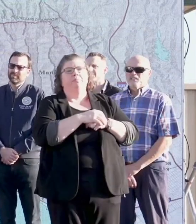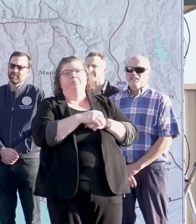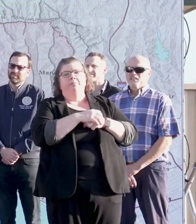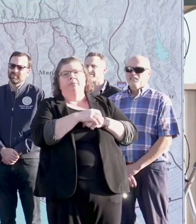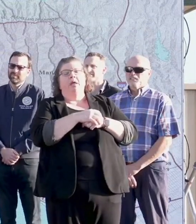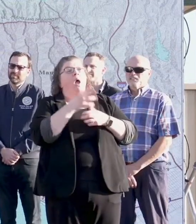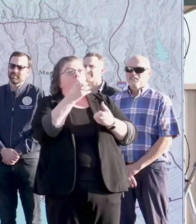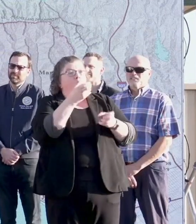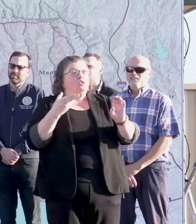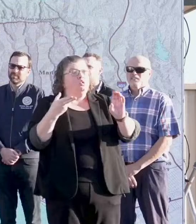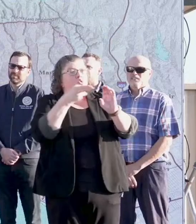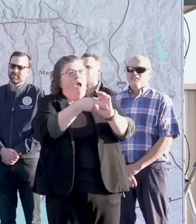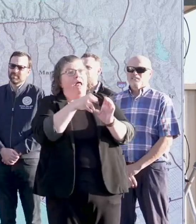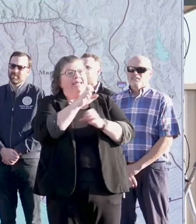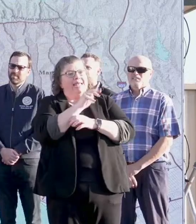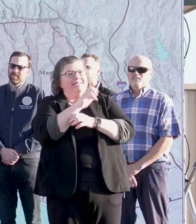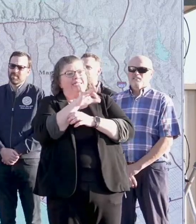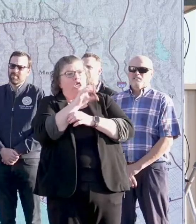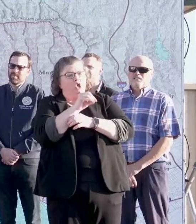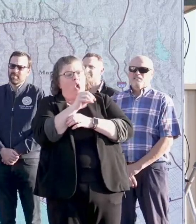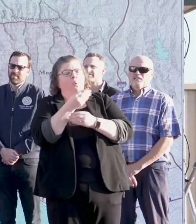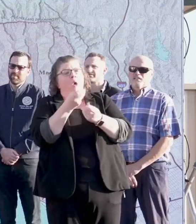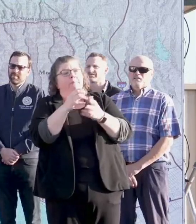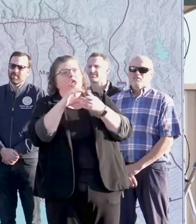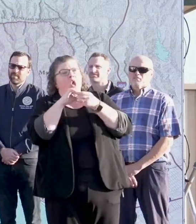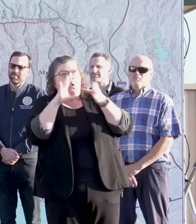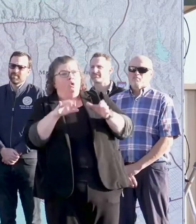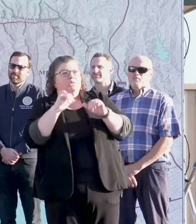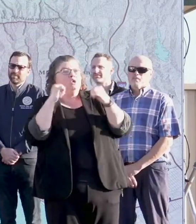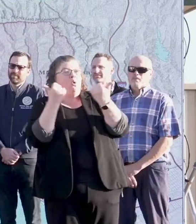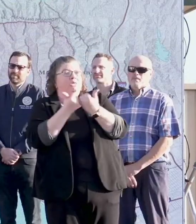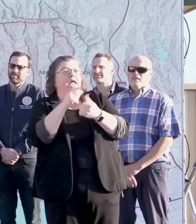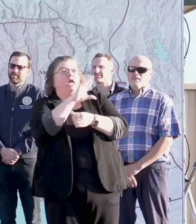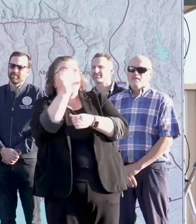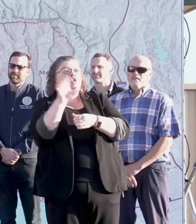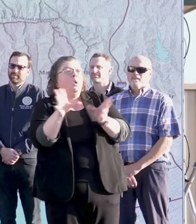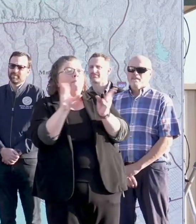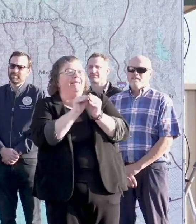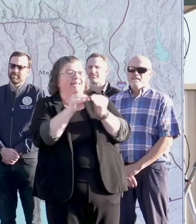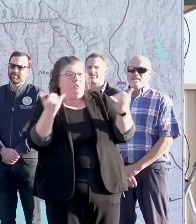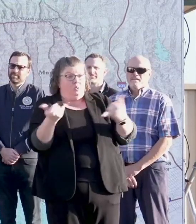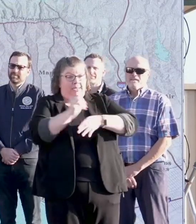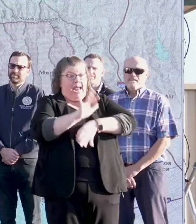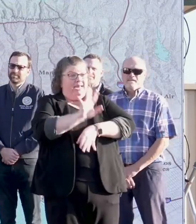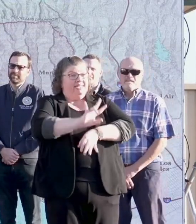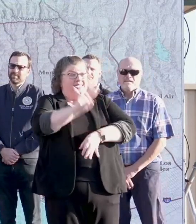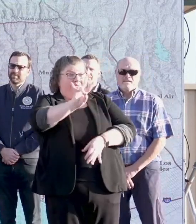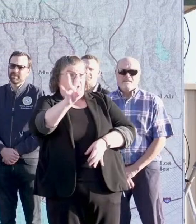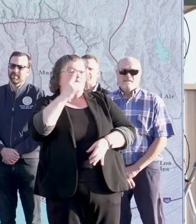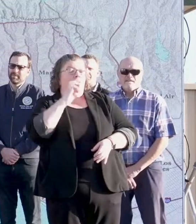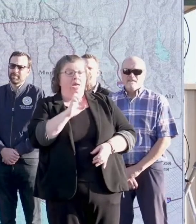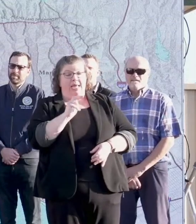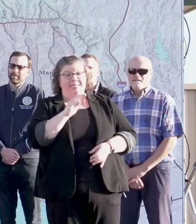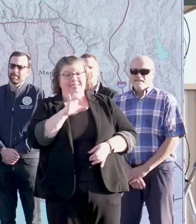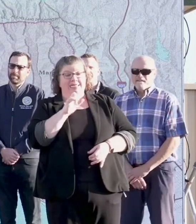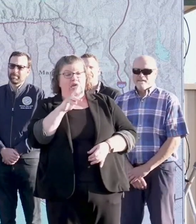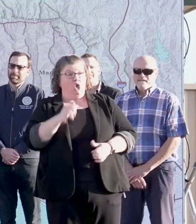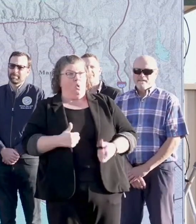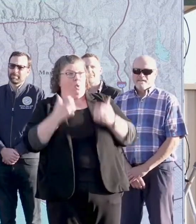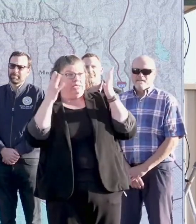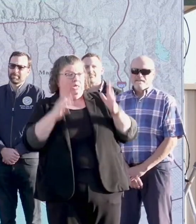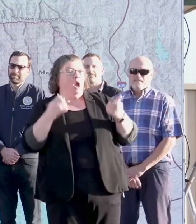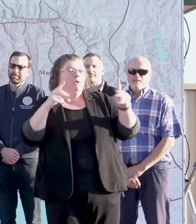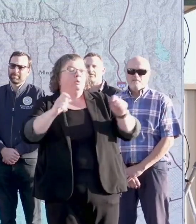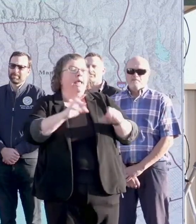people to join the Encino Property Owners Association is doing a Zoom at 7 p.m. tonight for Encino residents. There'll be an opportunity to speak